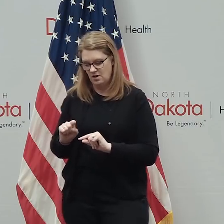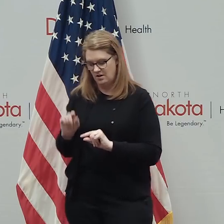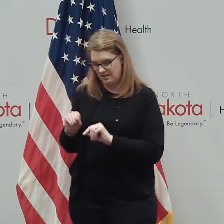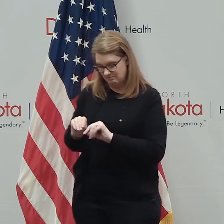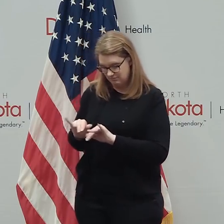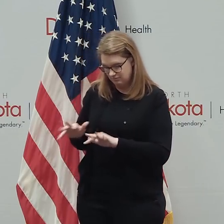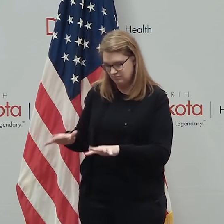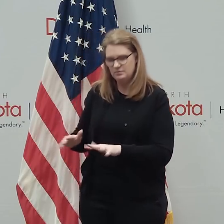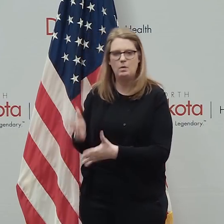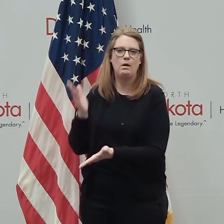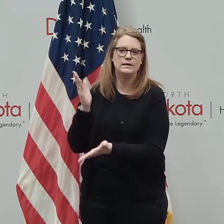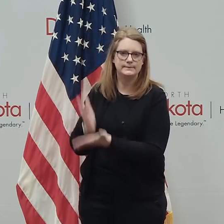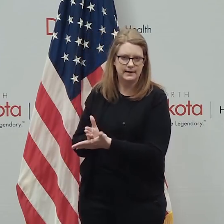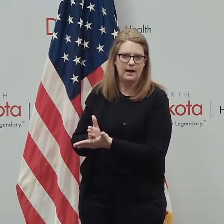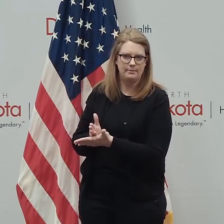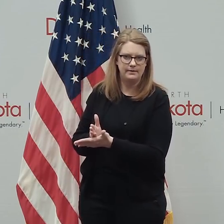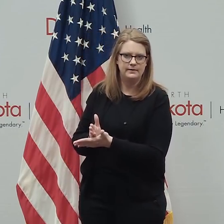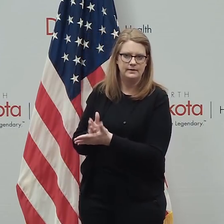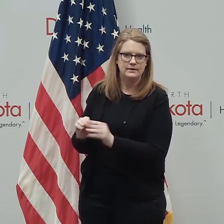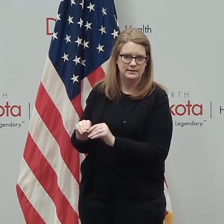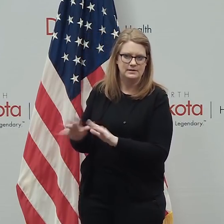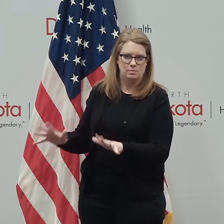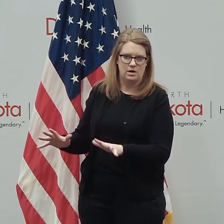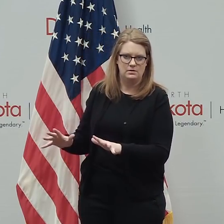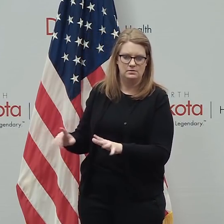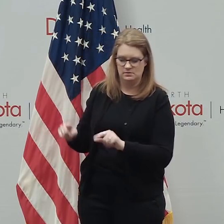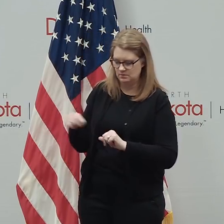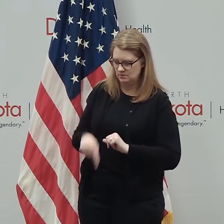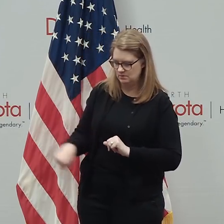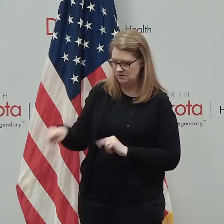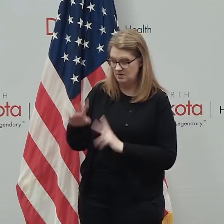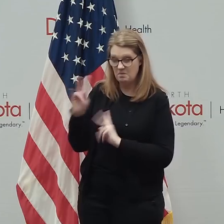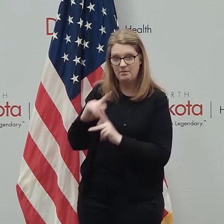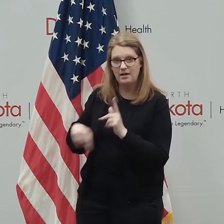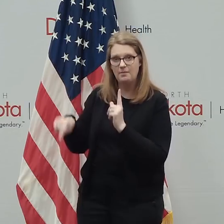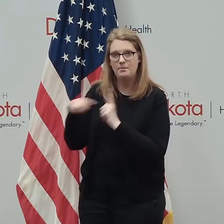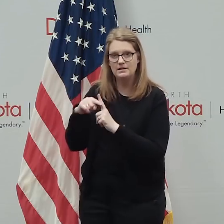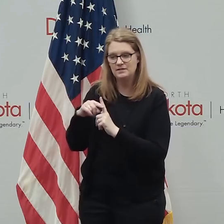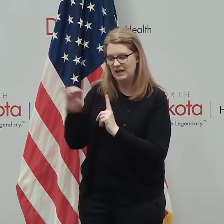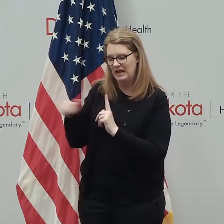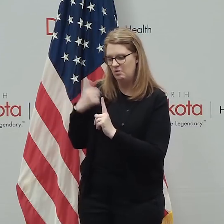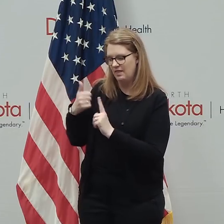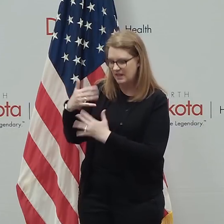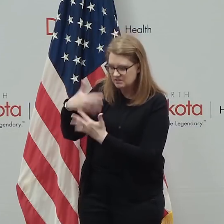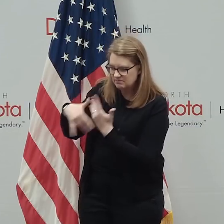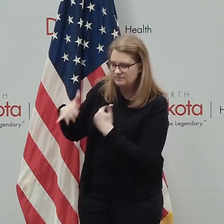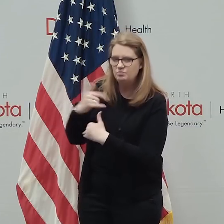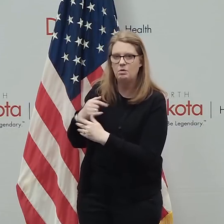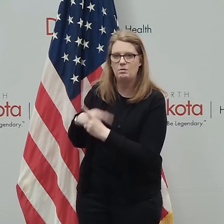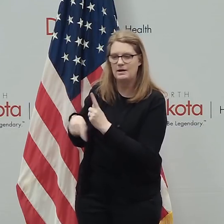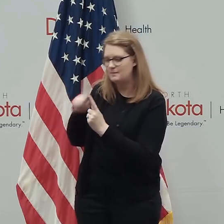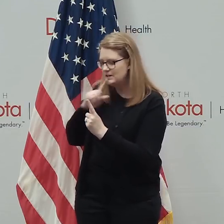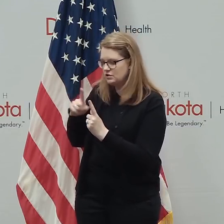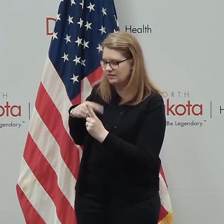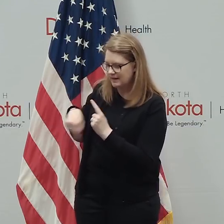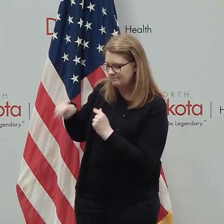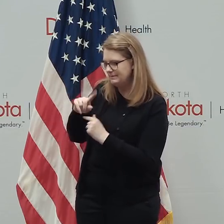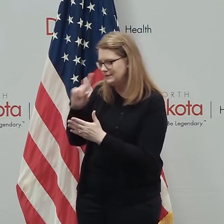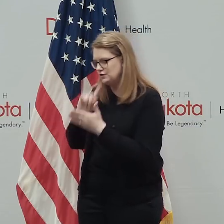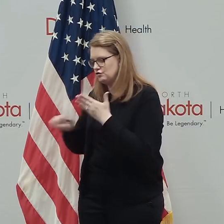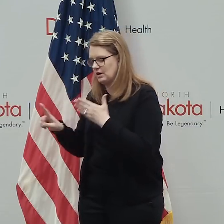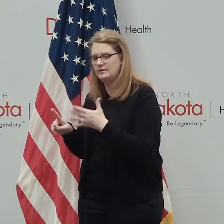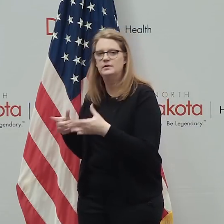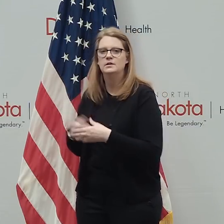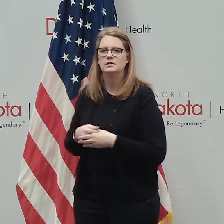spread of the people associated with those that are coming up positive. So we'll keep driving on that and give you more of an update